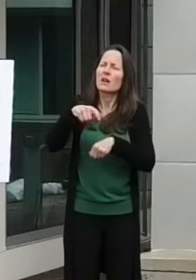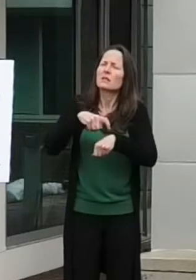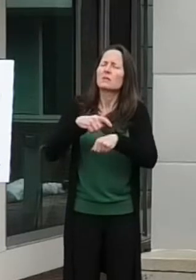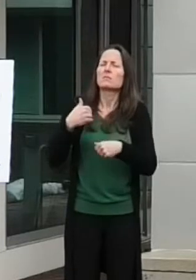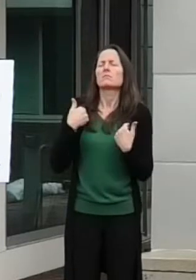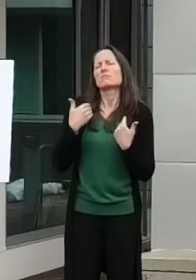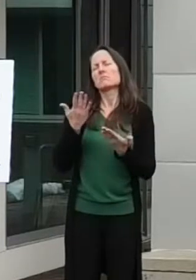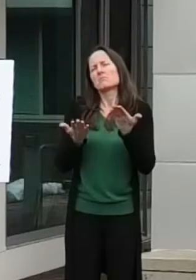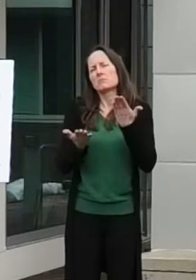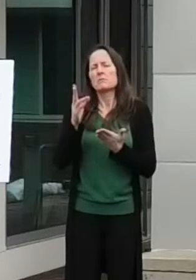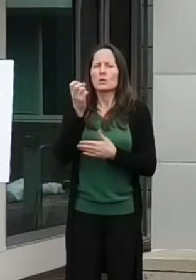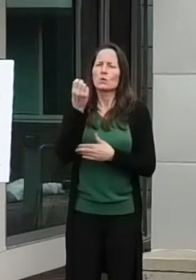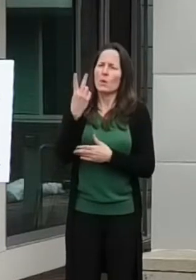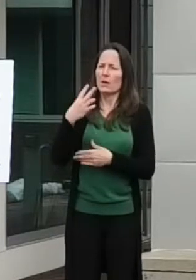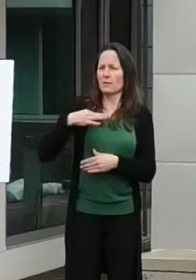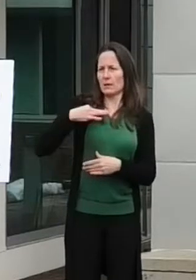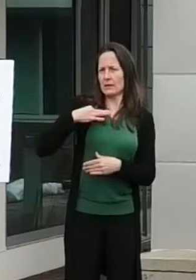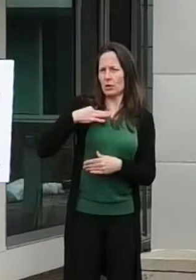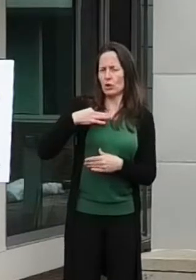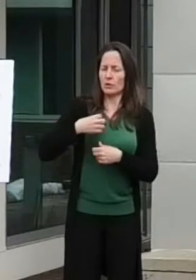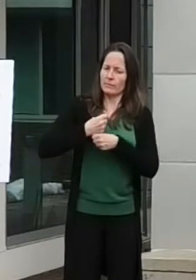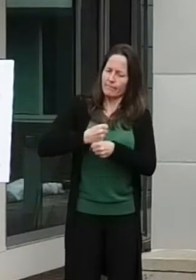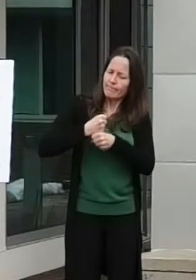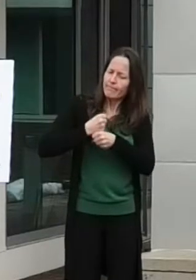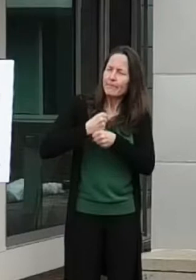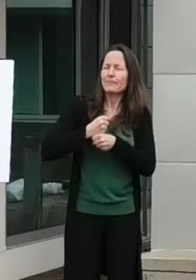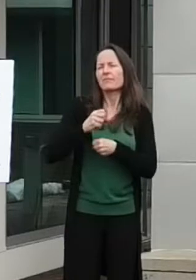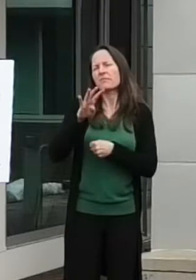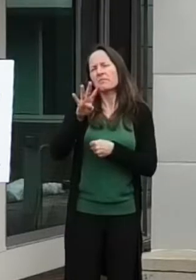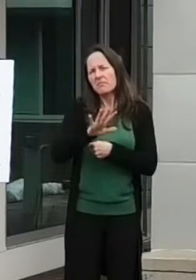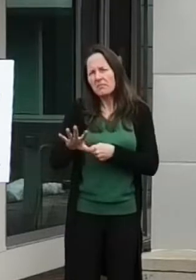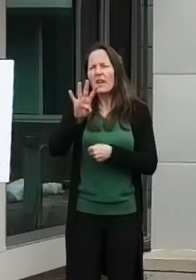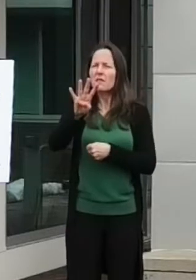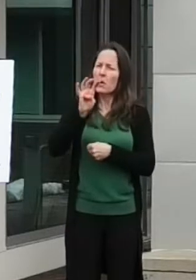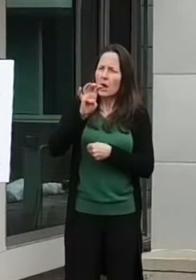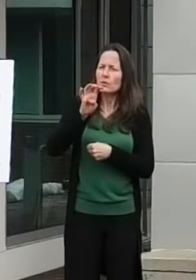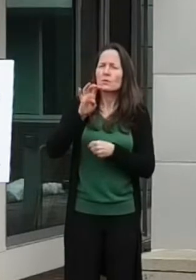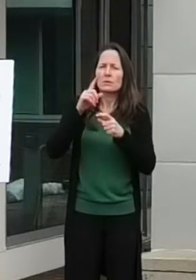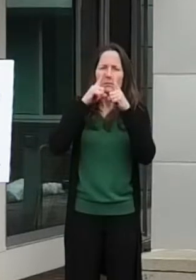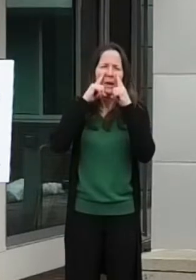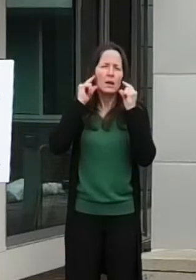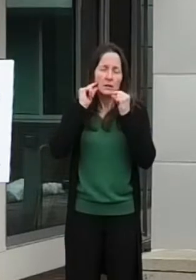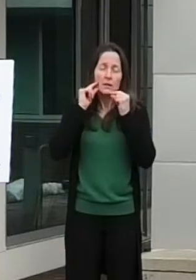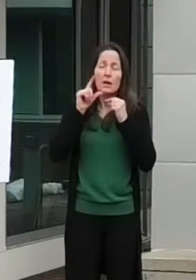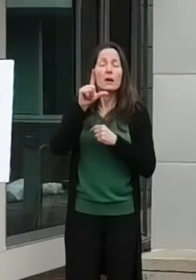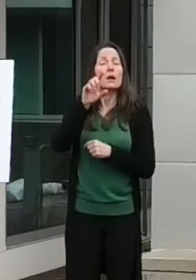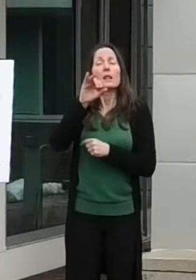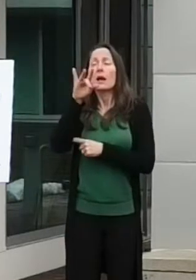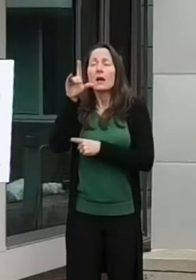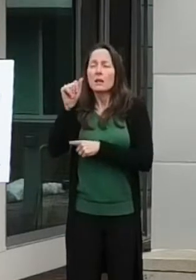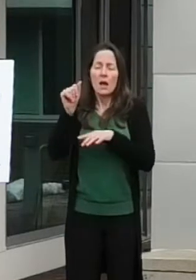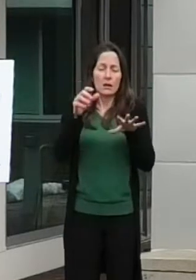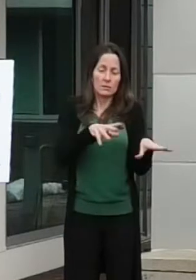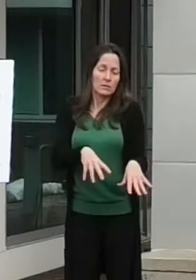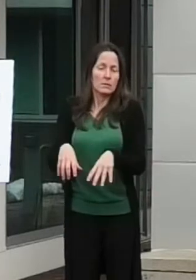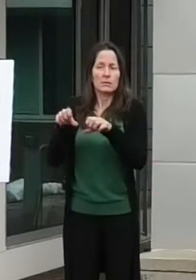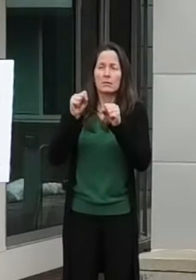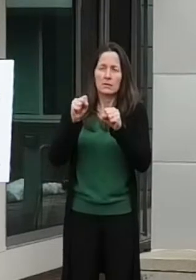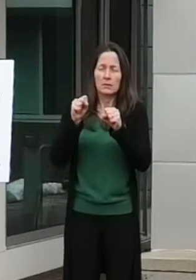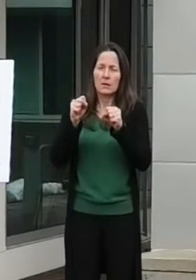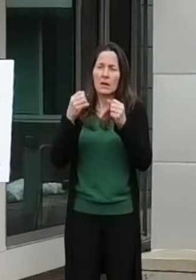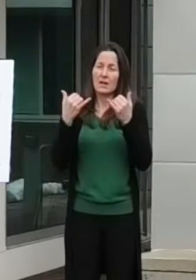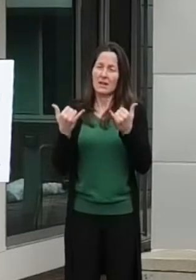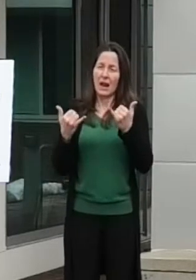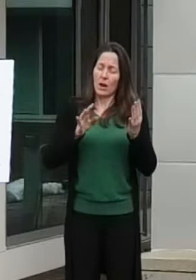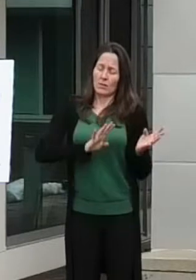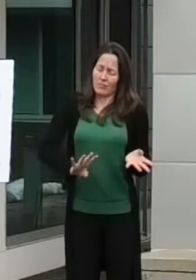volunteers. And we'd made about 400 masks and distributed them around the county. Well, Leela came in and she turned that into a